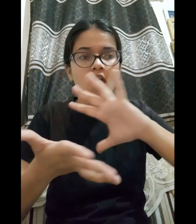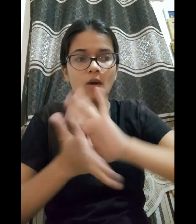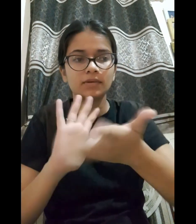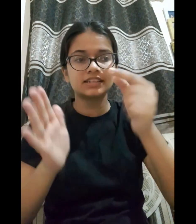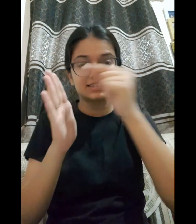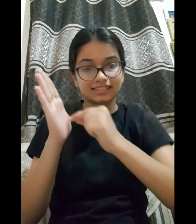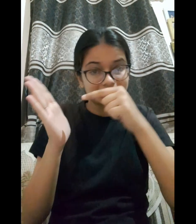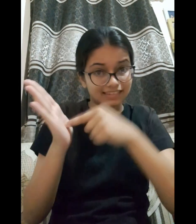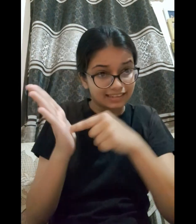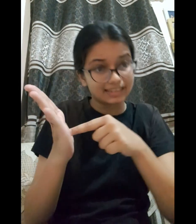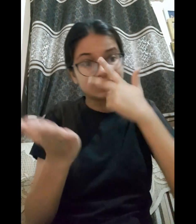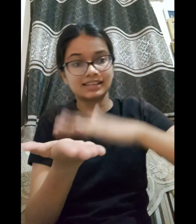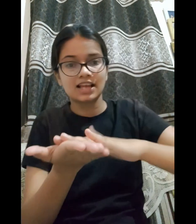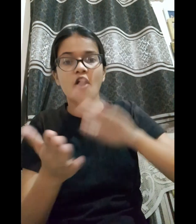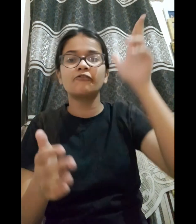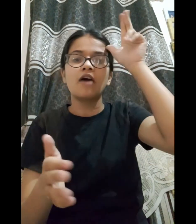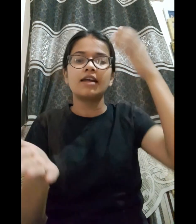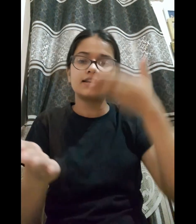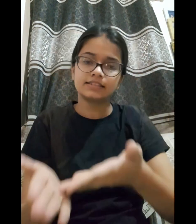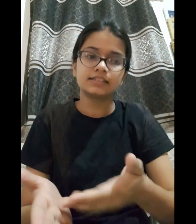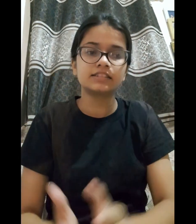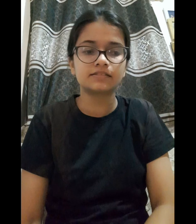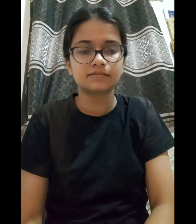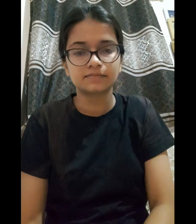surface protein of the virus.